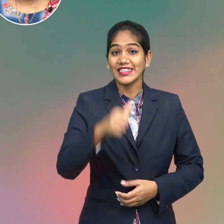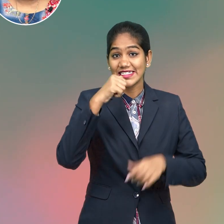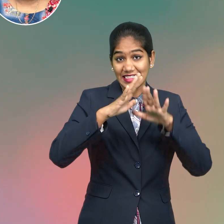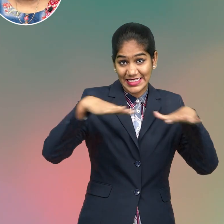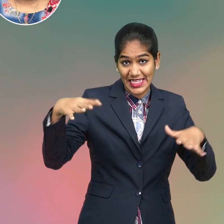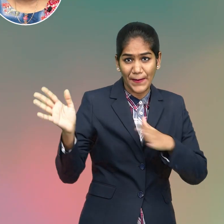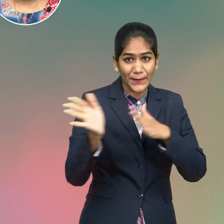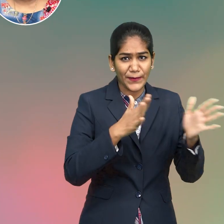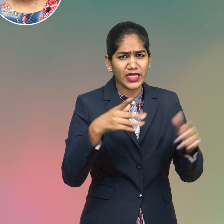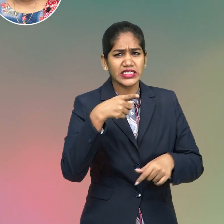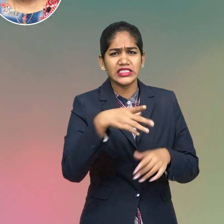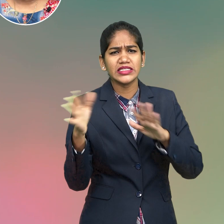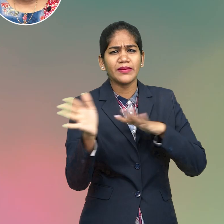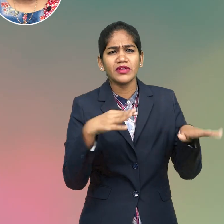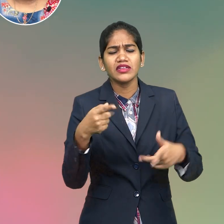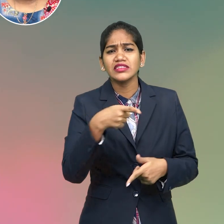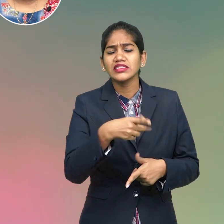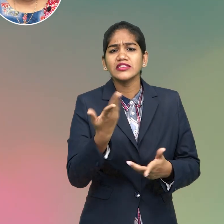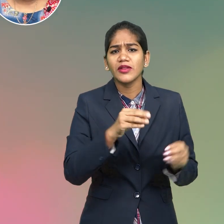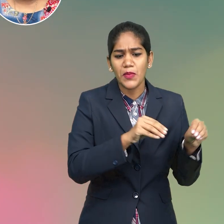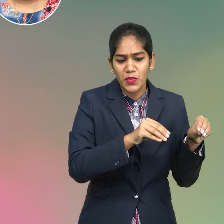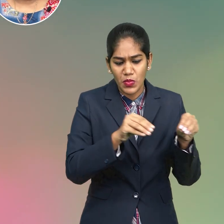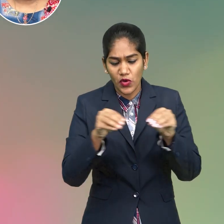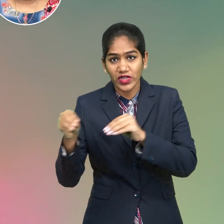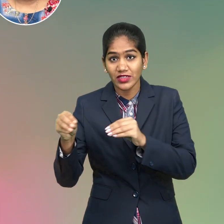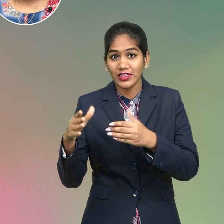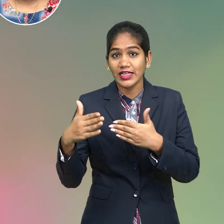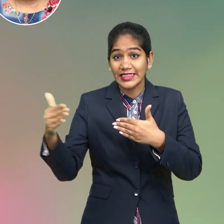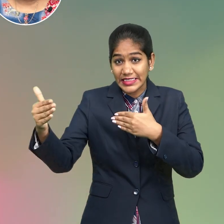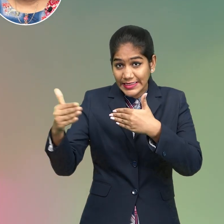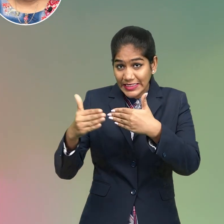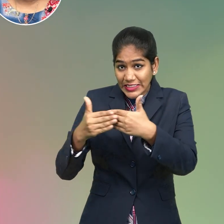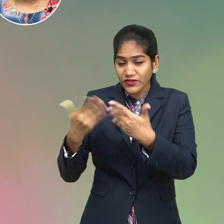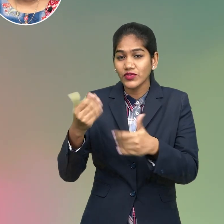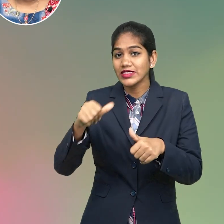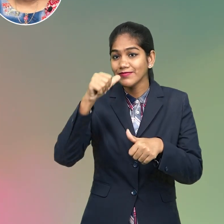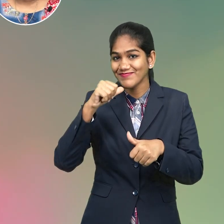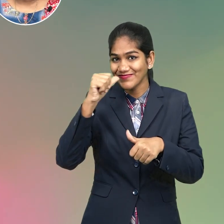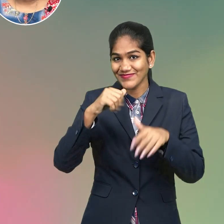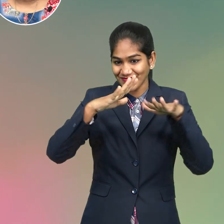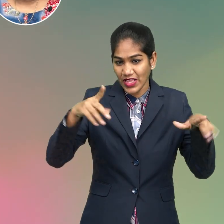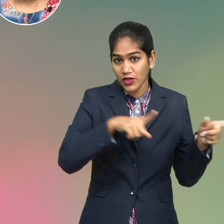The sea breeze is a breeze that moves towards the land from the sea.